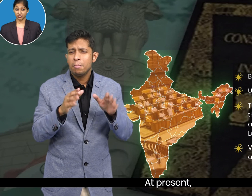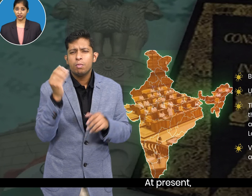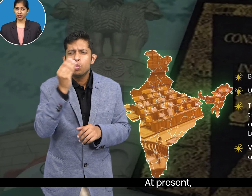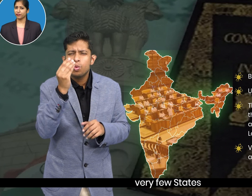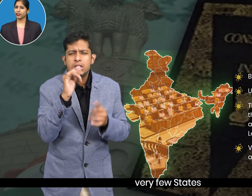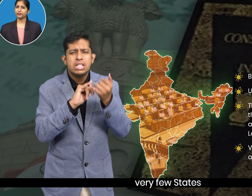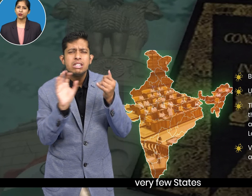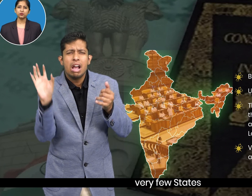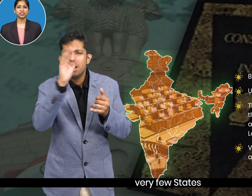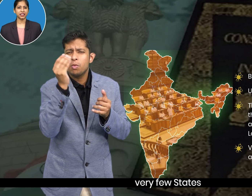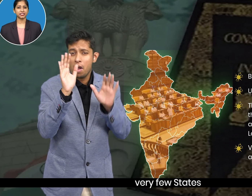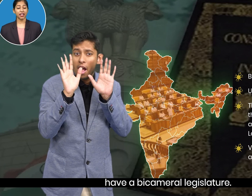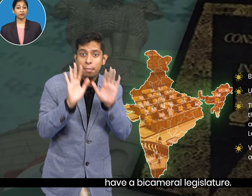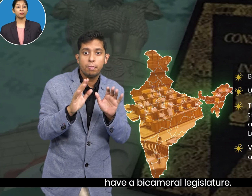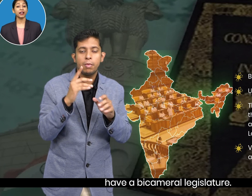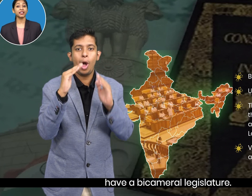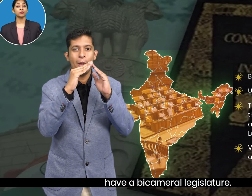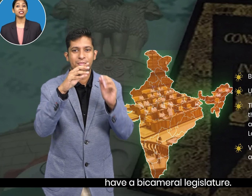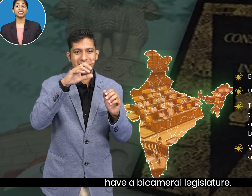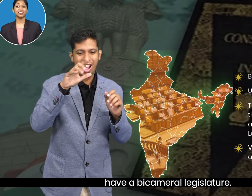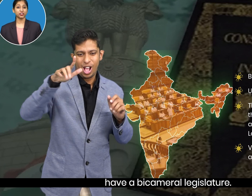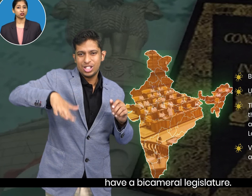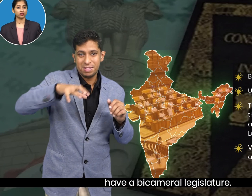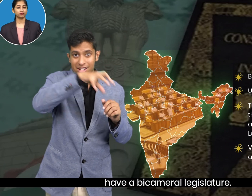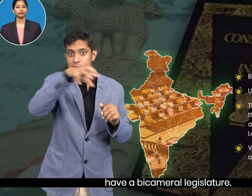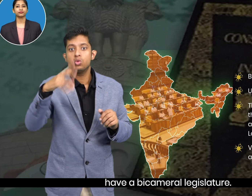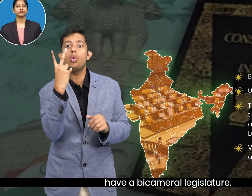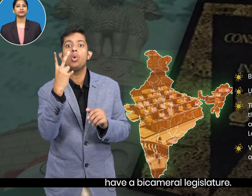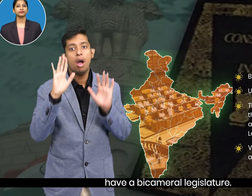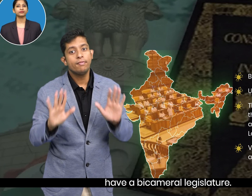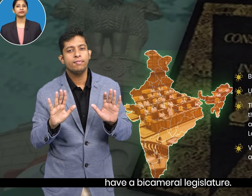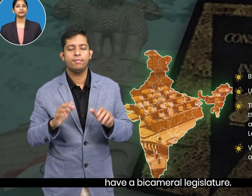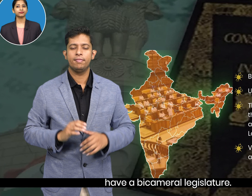At present, very few states have a bicameral legislature.